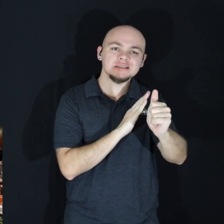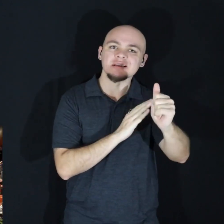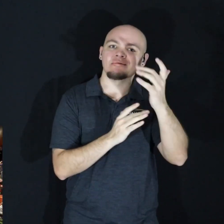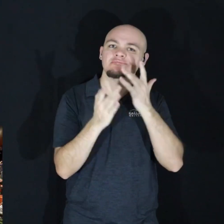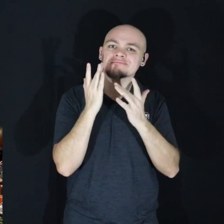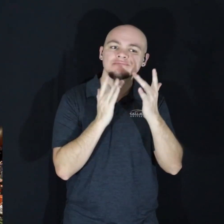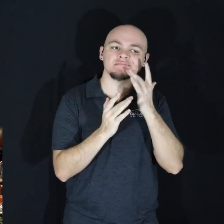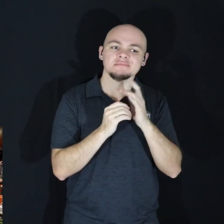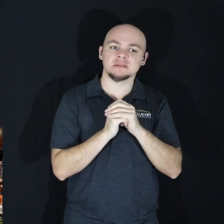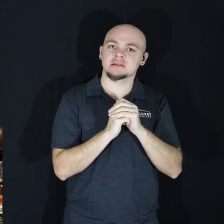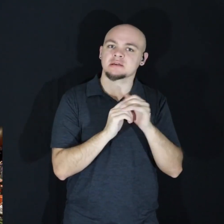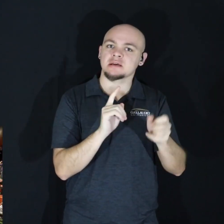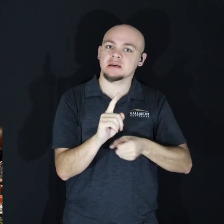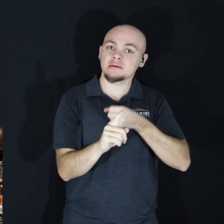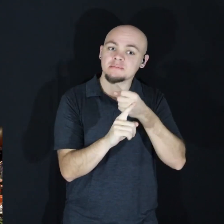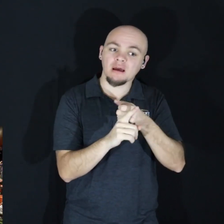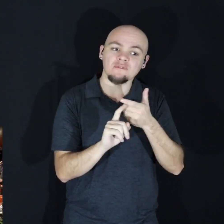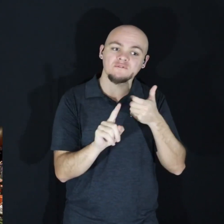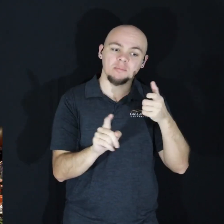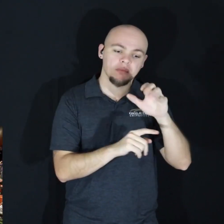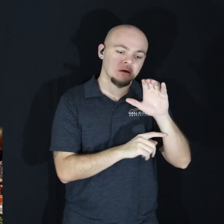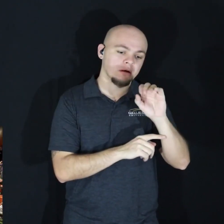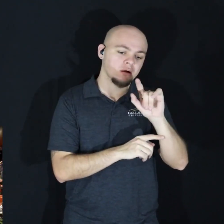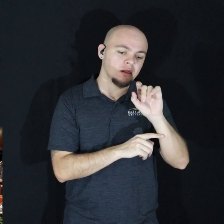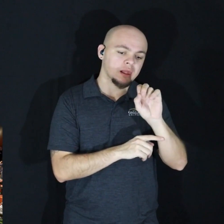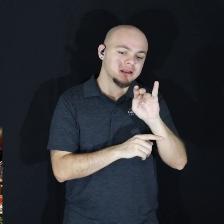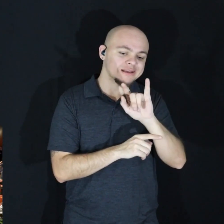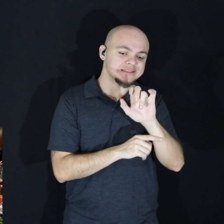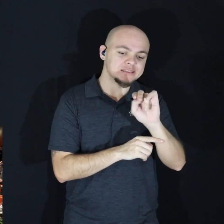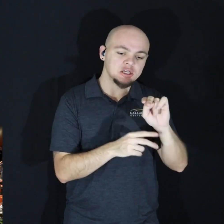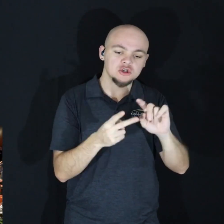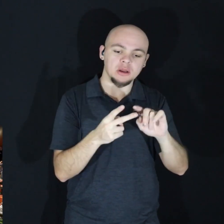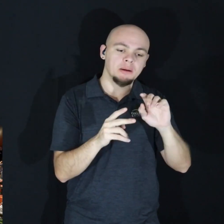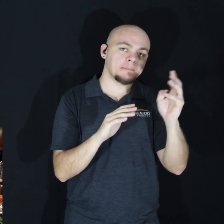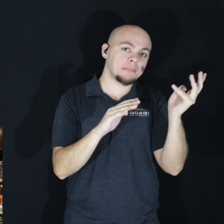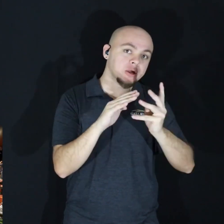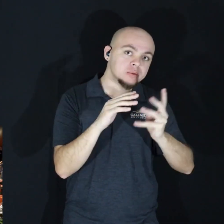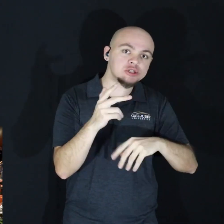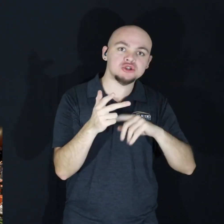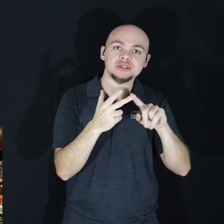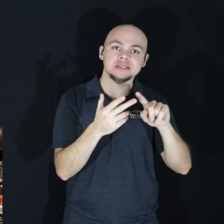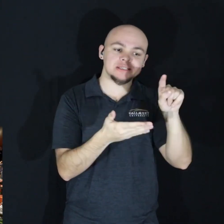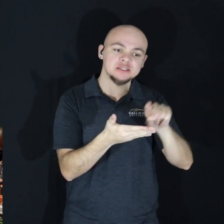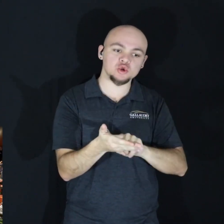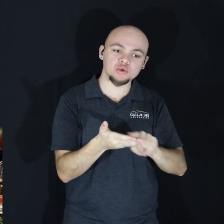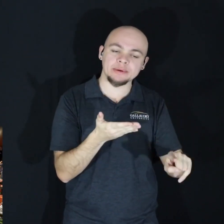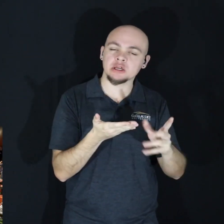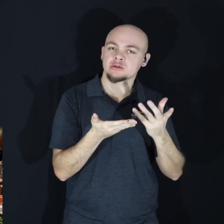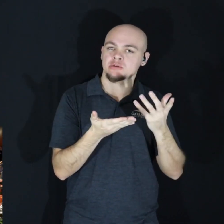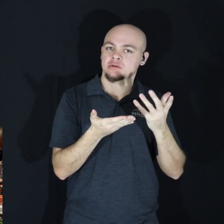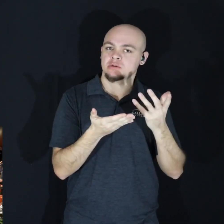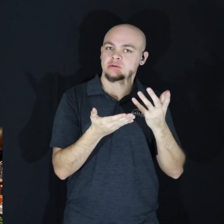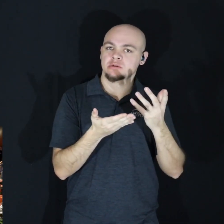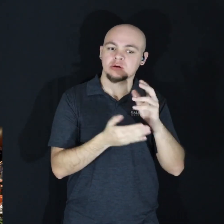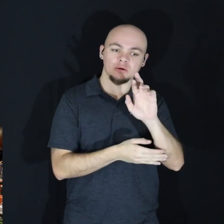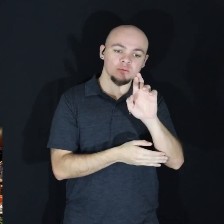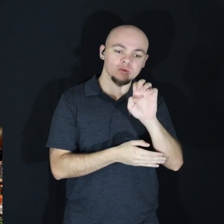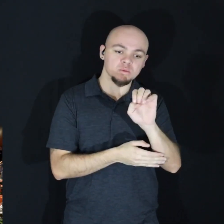the effects of colonization, migration, discrimination. What does it feel like to be a